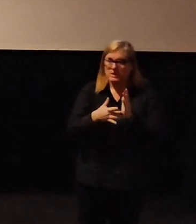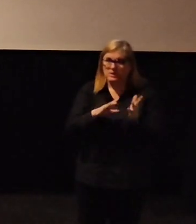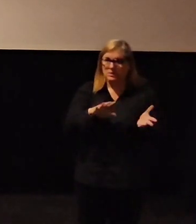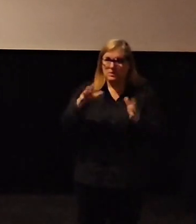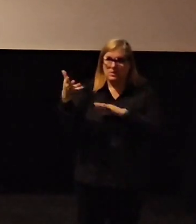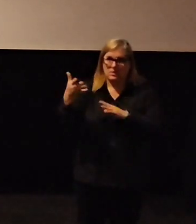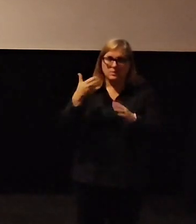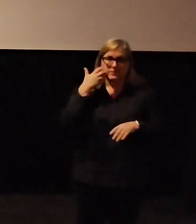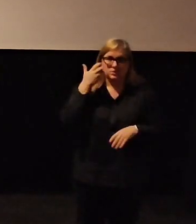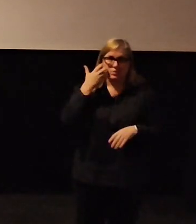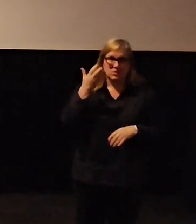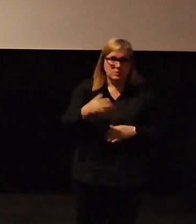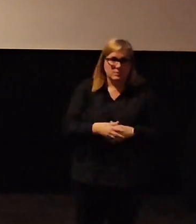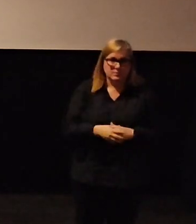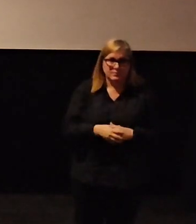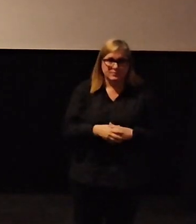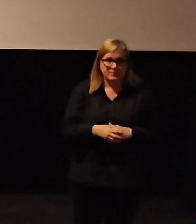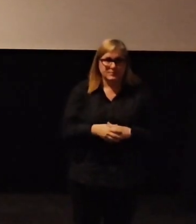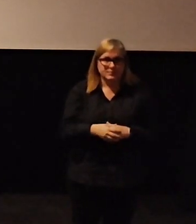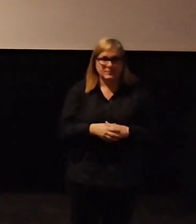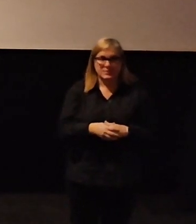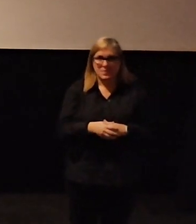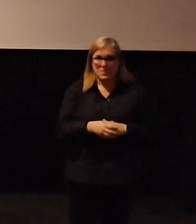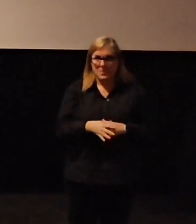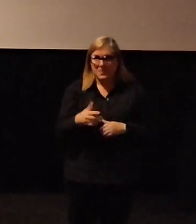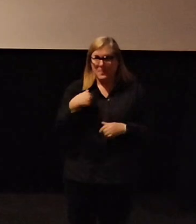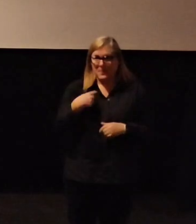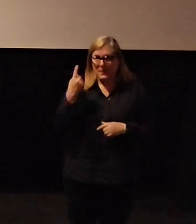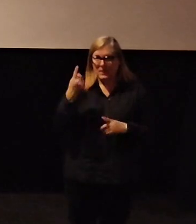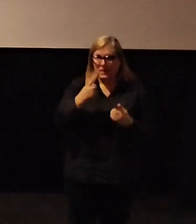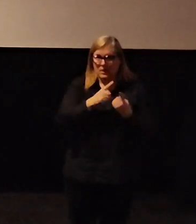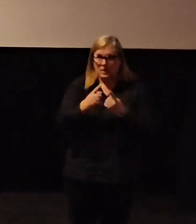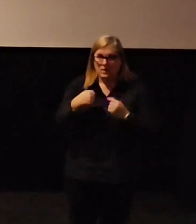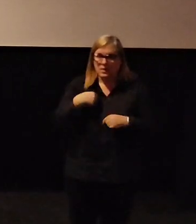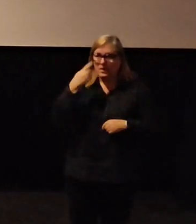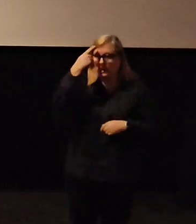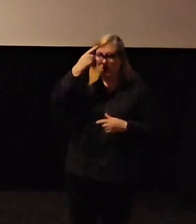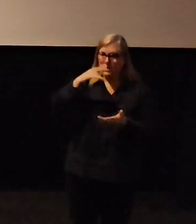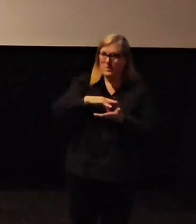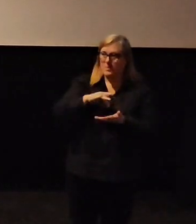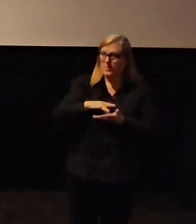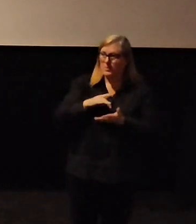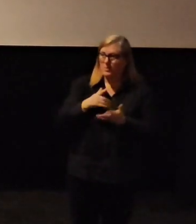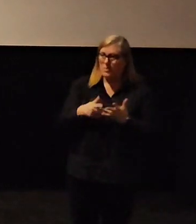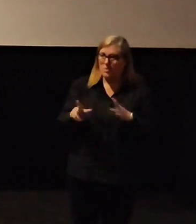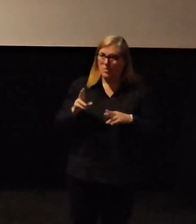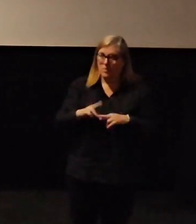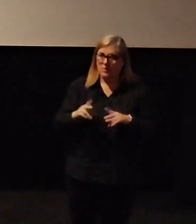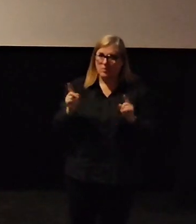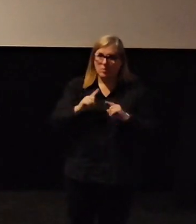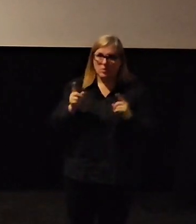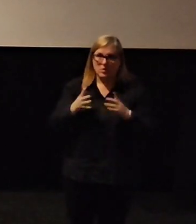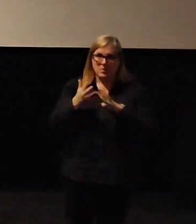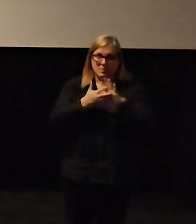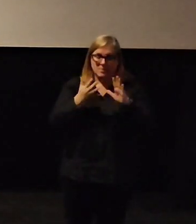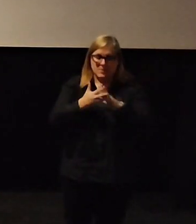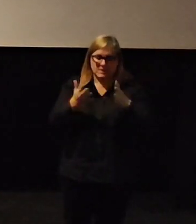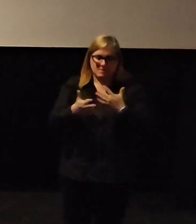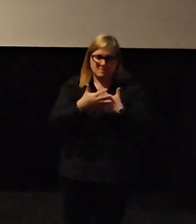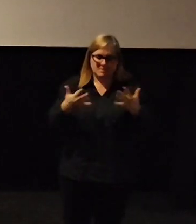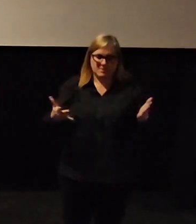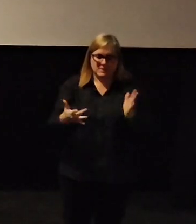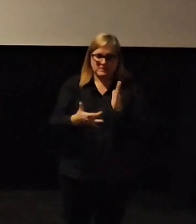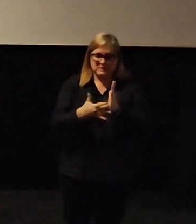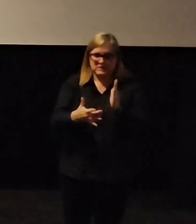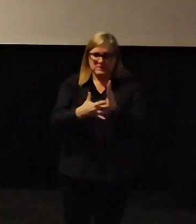futures. And one of the things that I think we're in the midst of is an attack from big tech on some